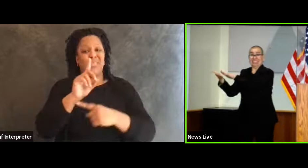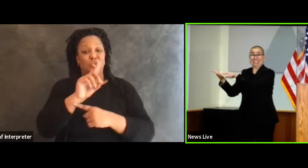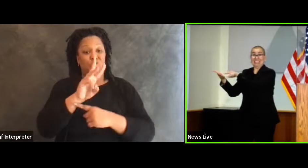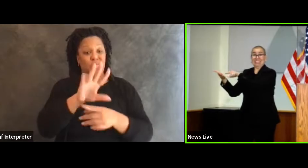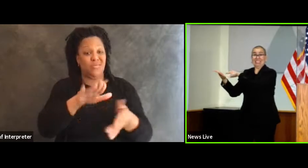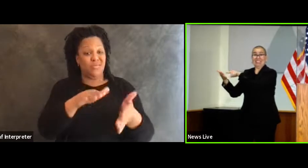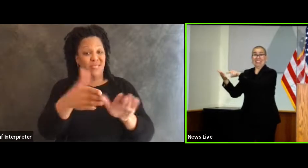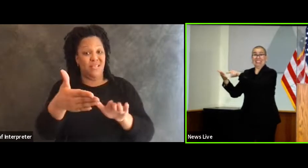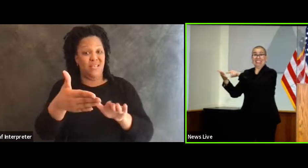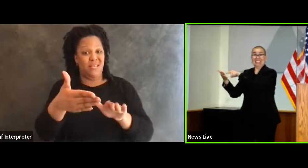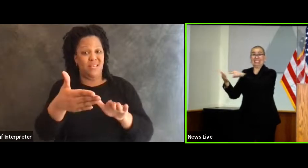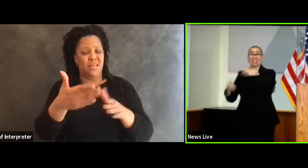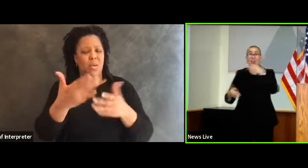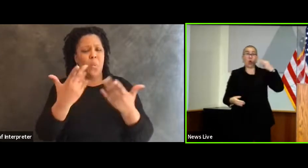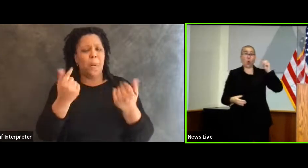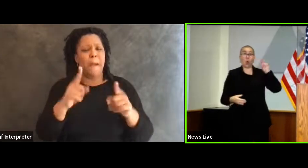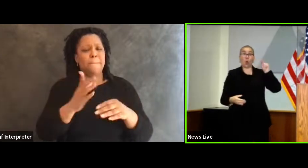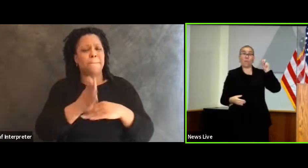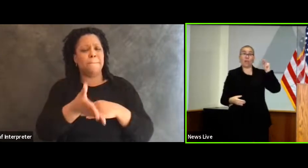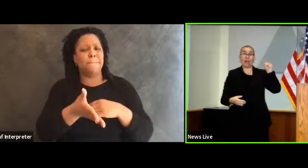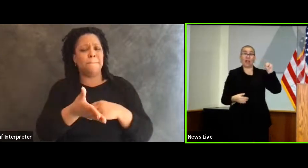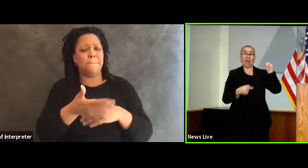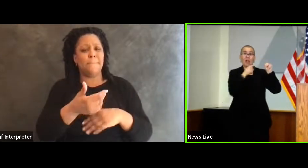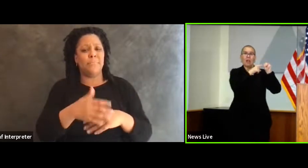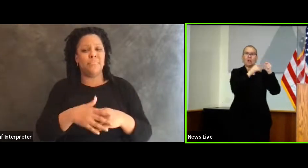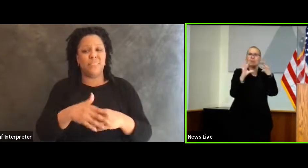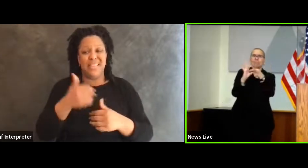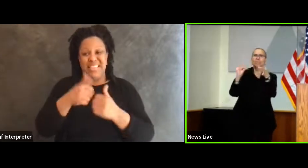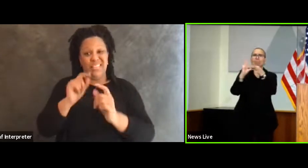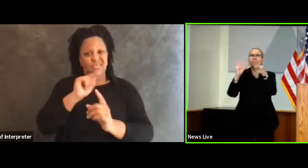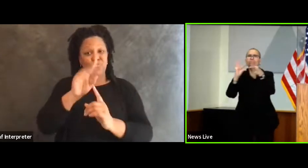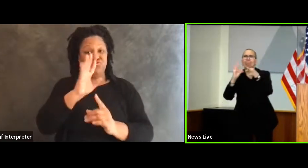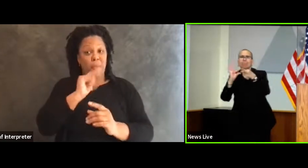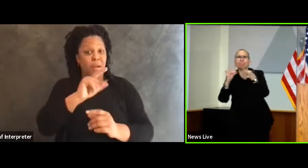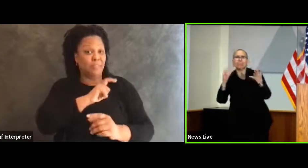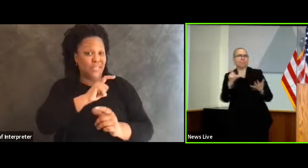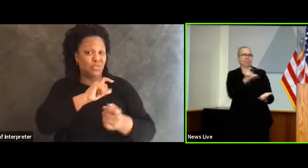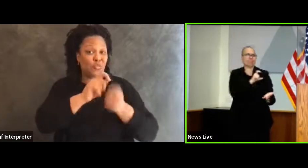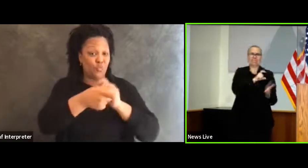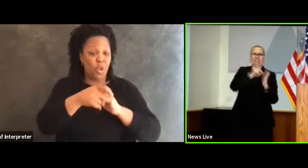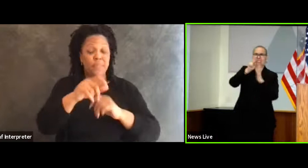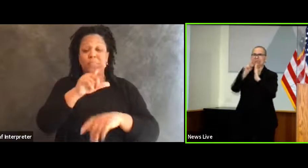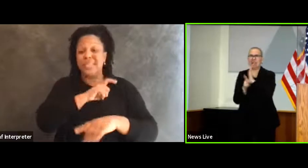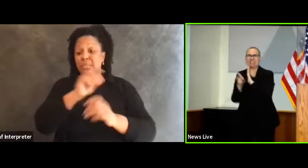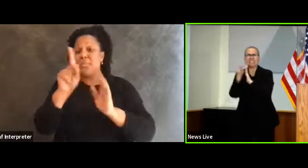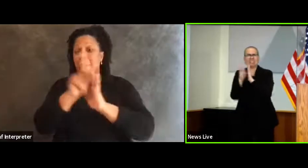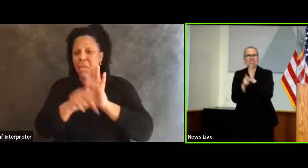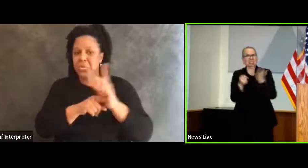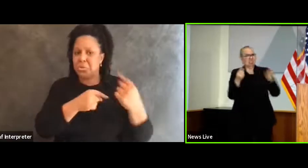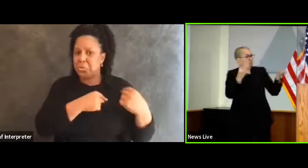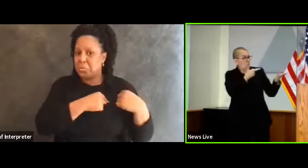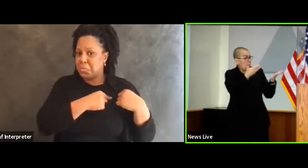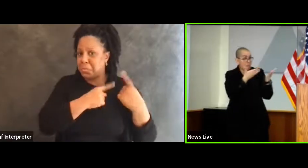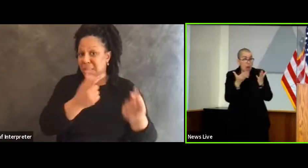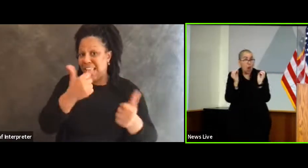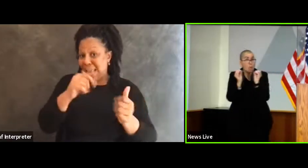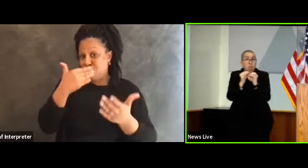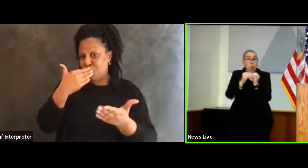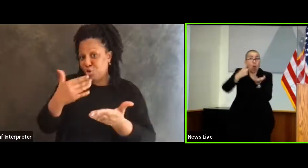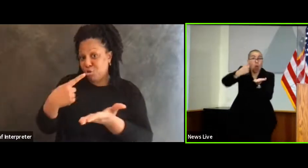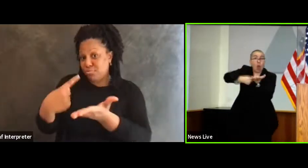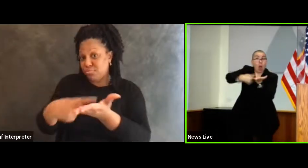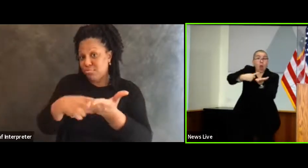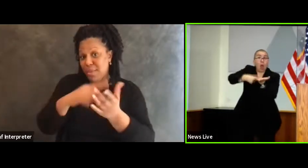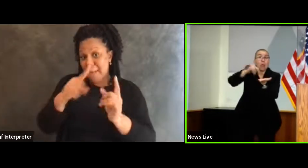leader each spoke on policing policy, has there been any more meaningful conversations on this topic between the